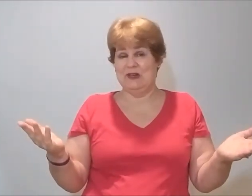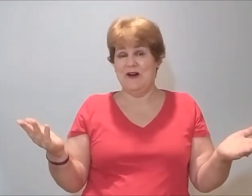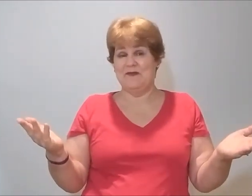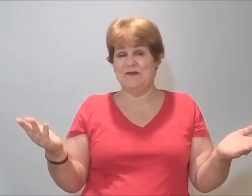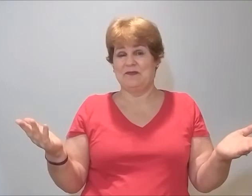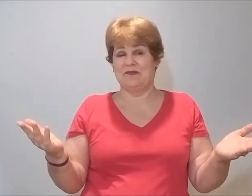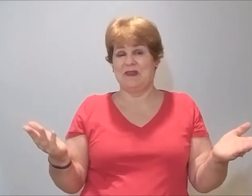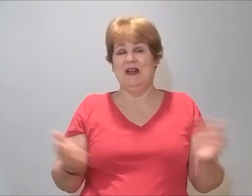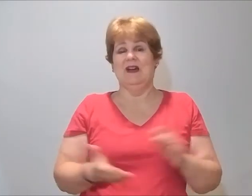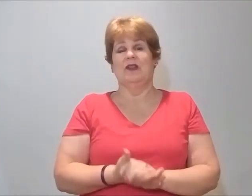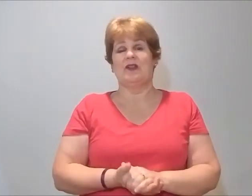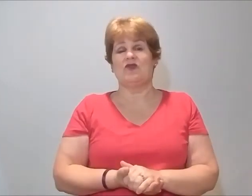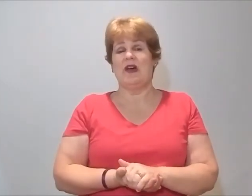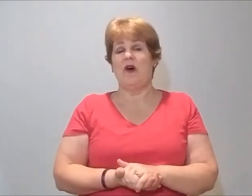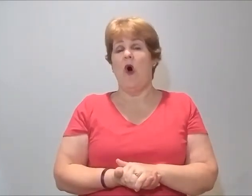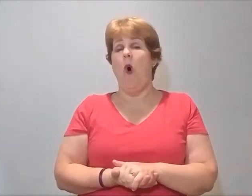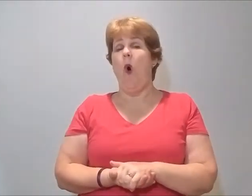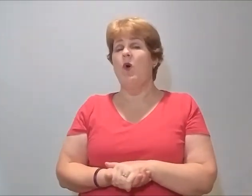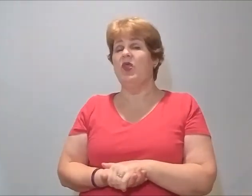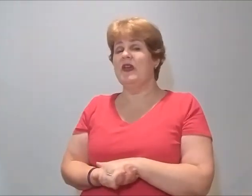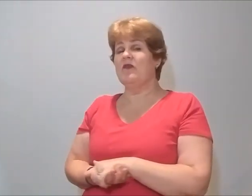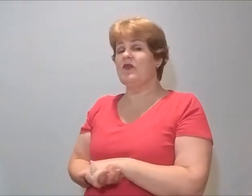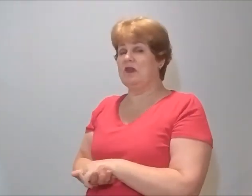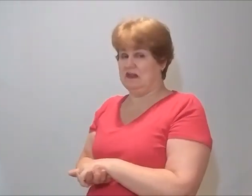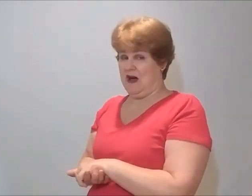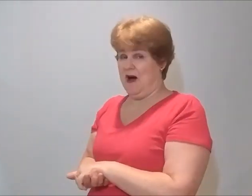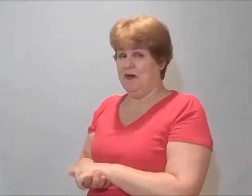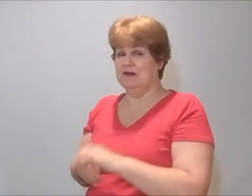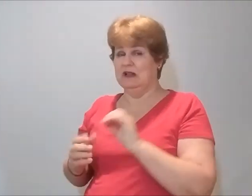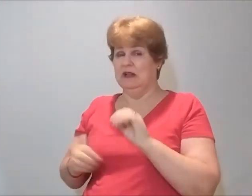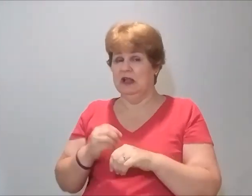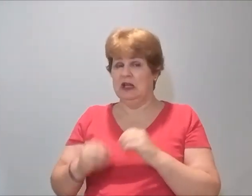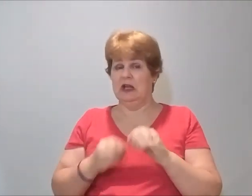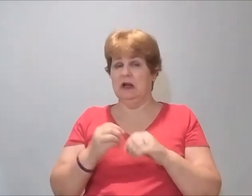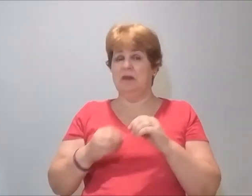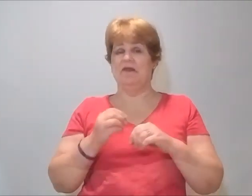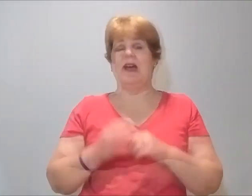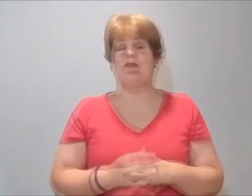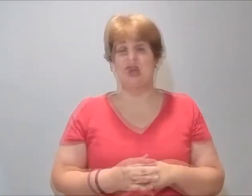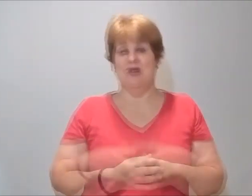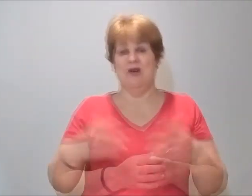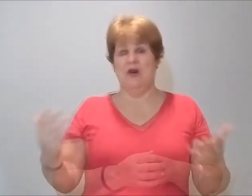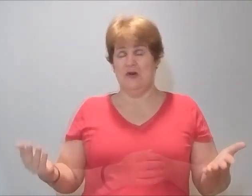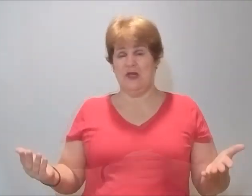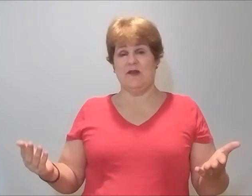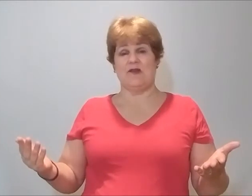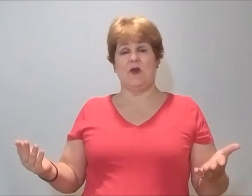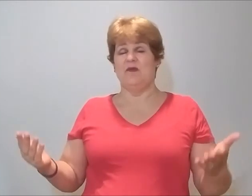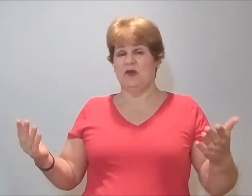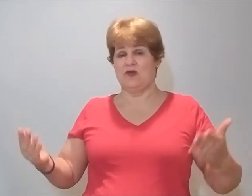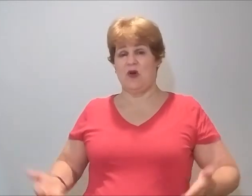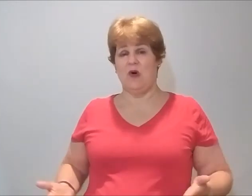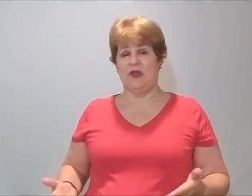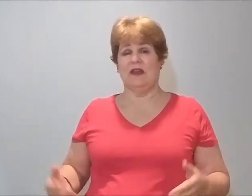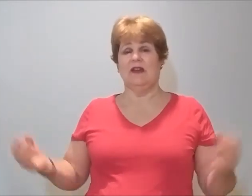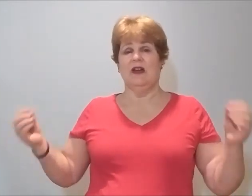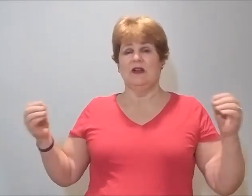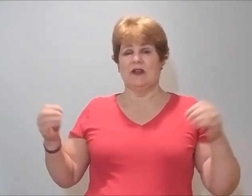enough? Let's try the whole thing from the top, a little bit faster. Okay, so we've been through the whole thing. Let's put